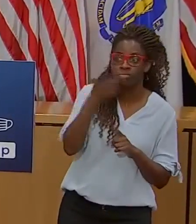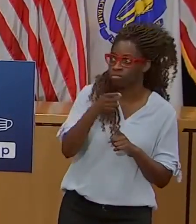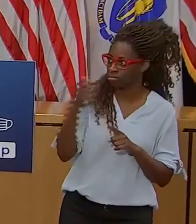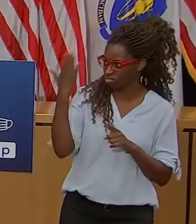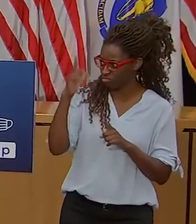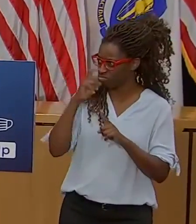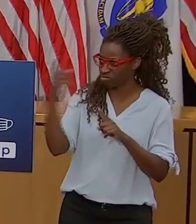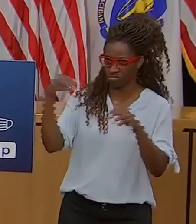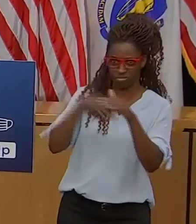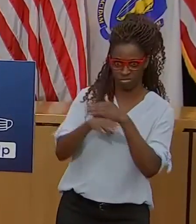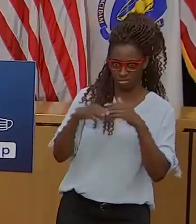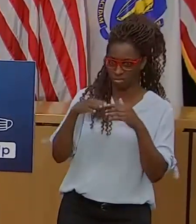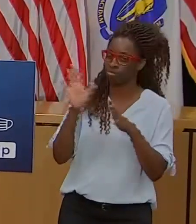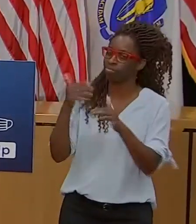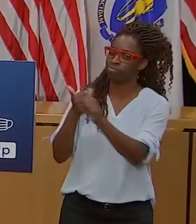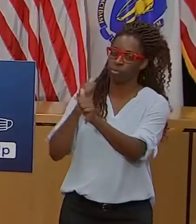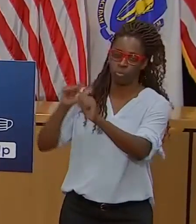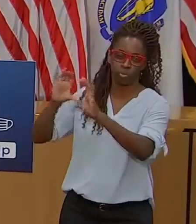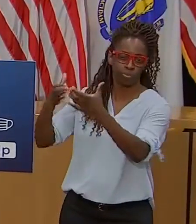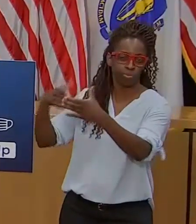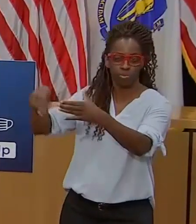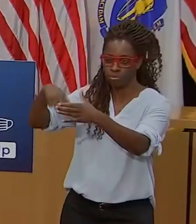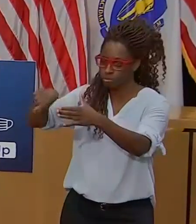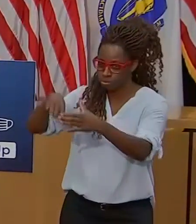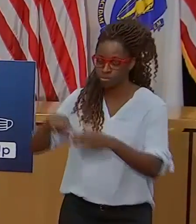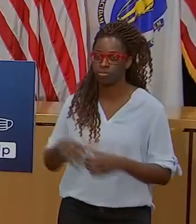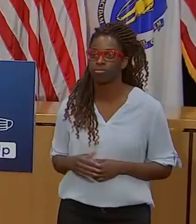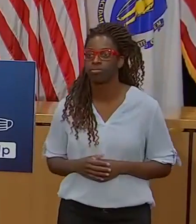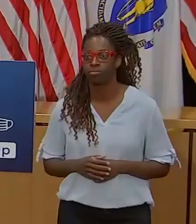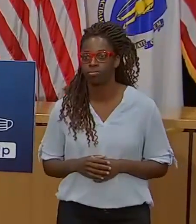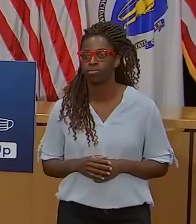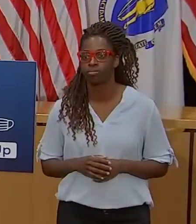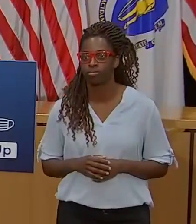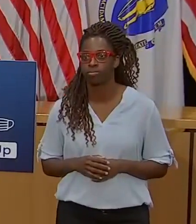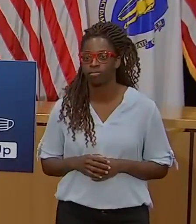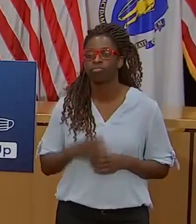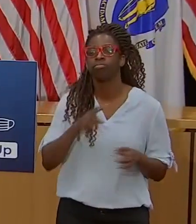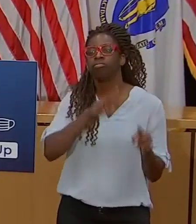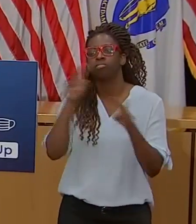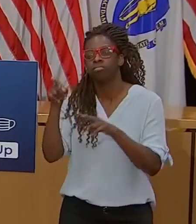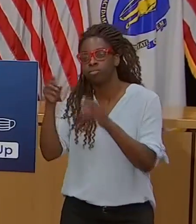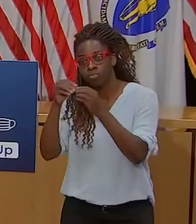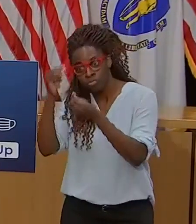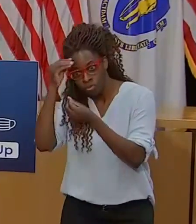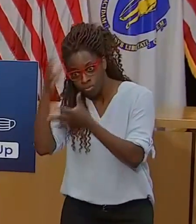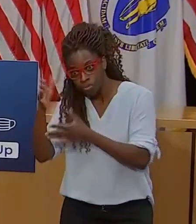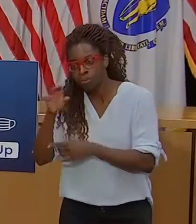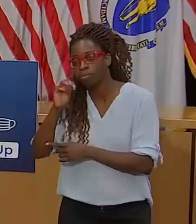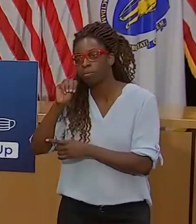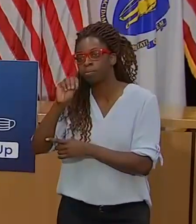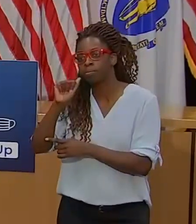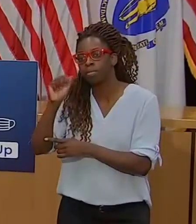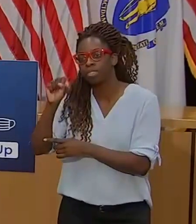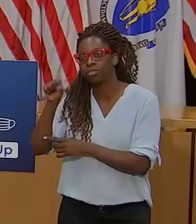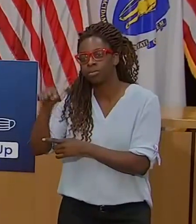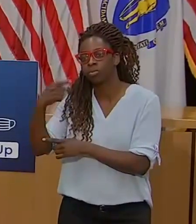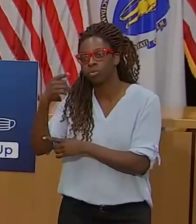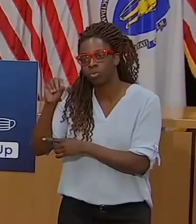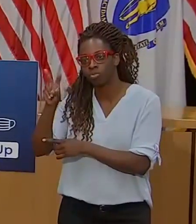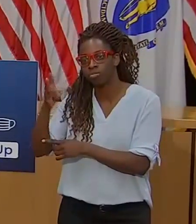this process, you can visit mass.gov/COVID-vaccine to learn more about the distribution timeline as more information